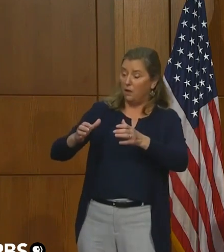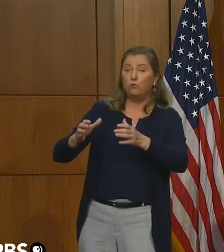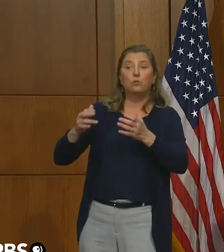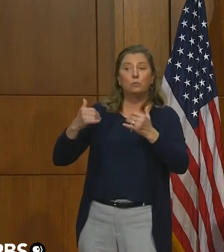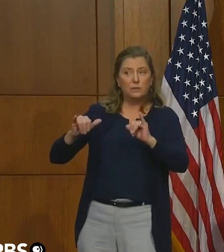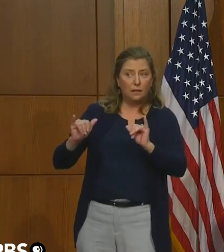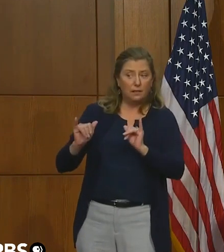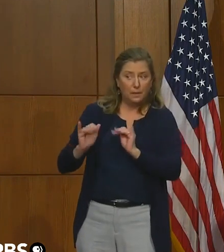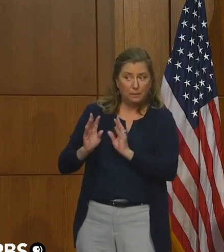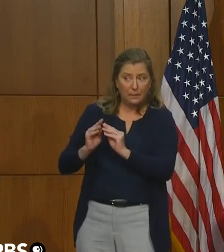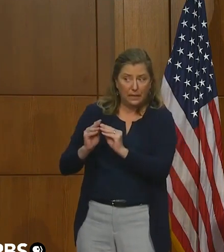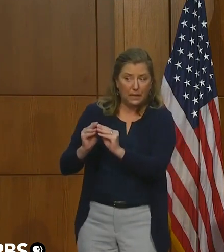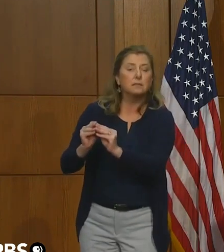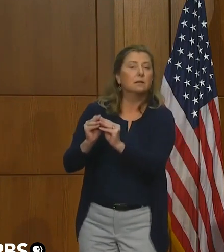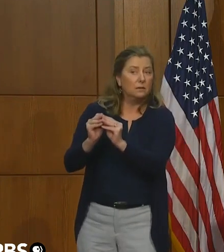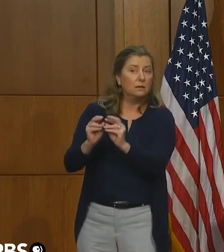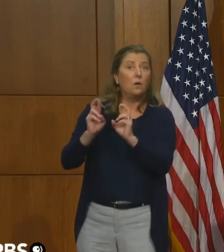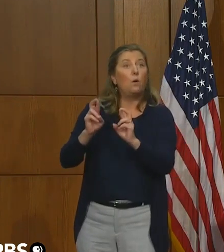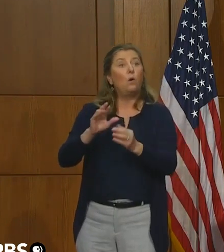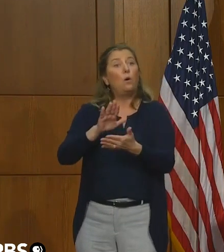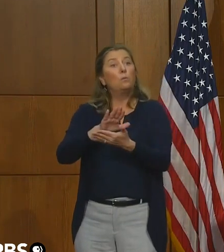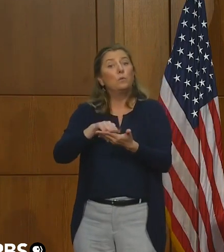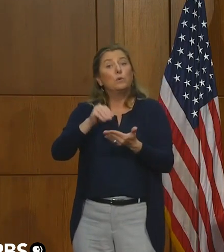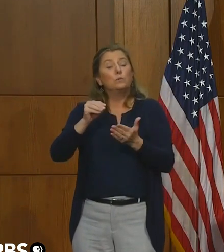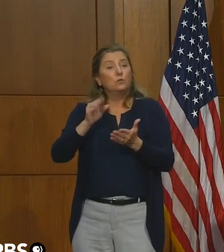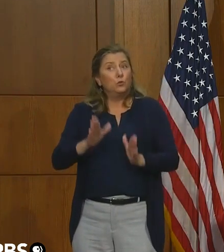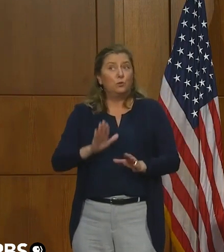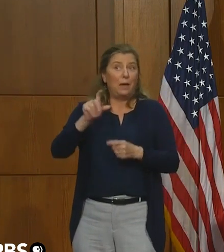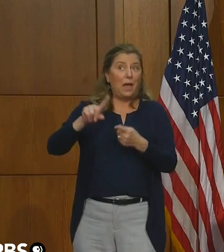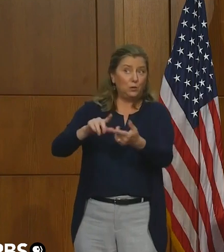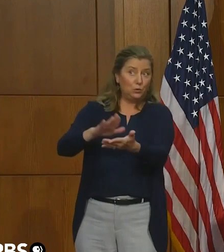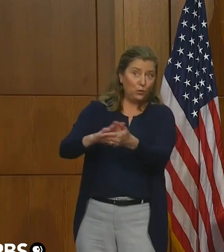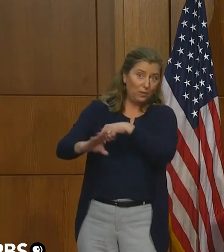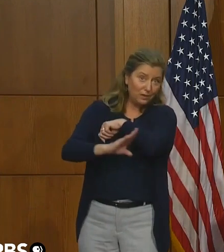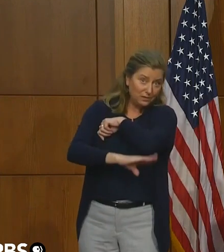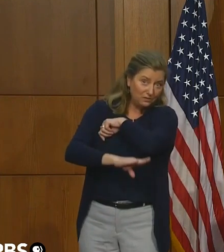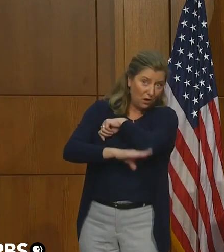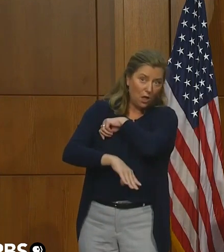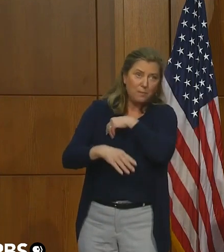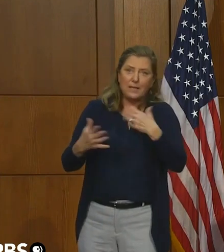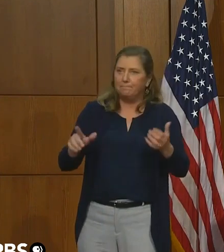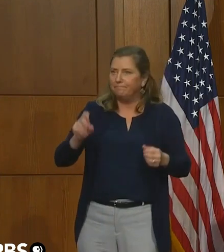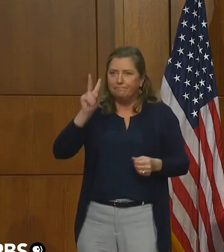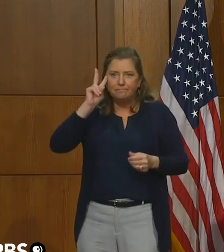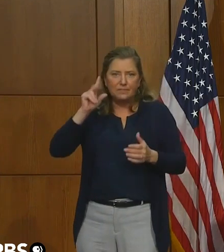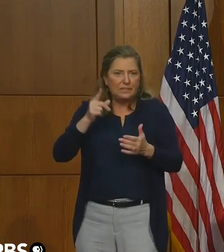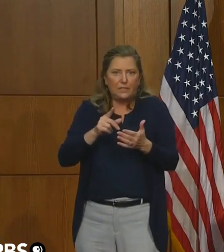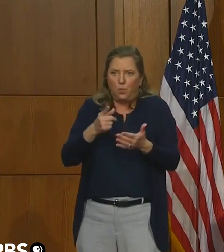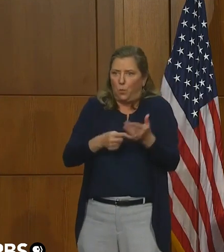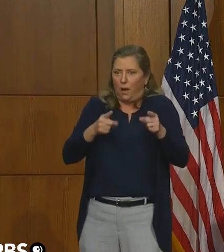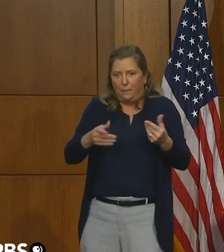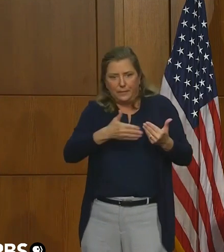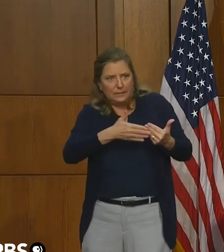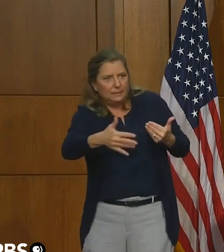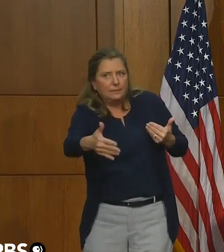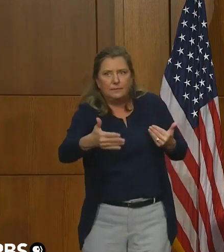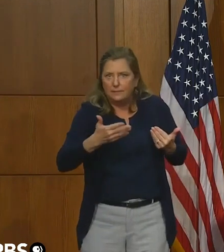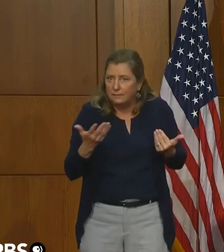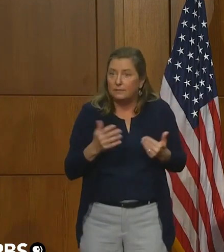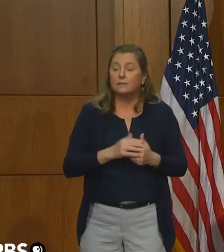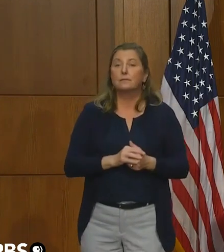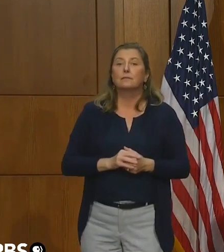meet, and I would like to have our students back in schools this fall, but again, we'll just have to see what this virus does. But we will,